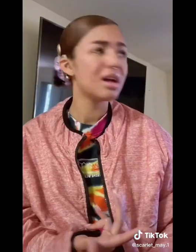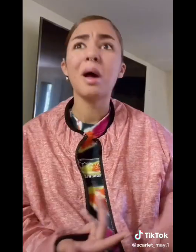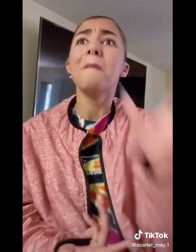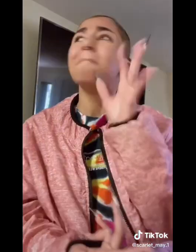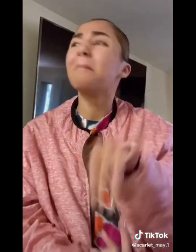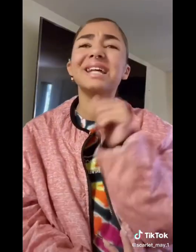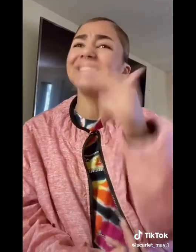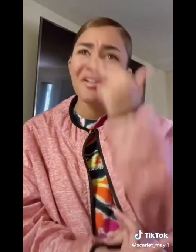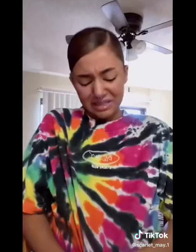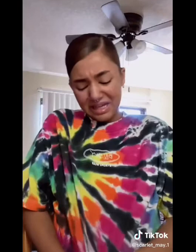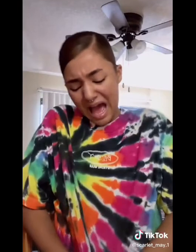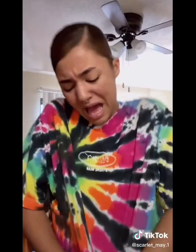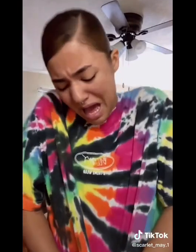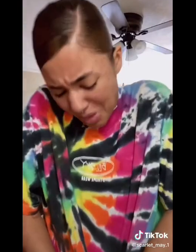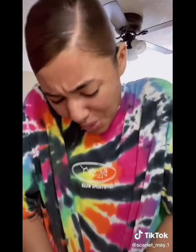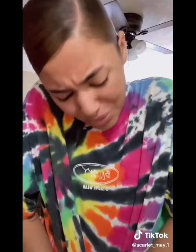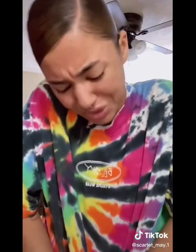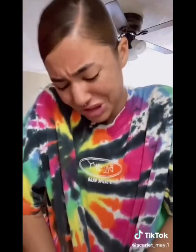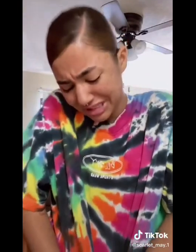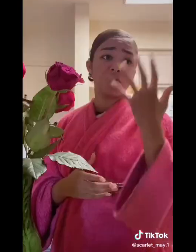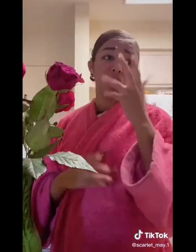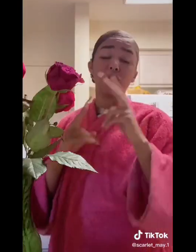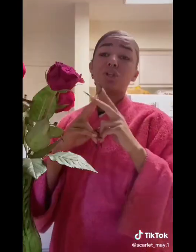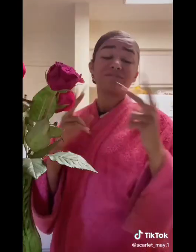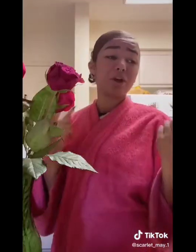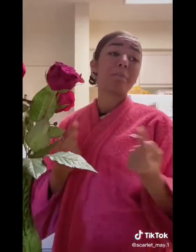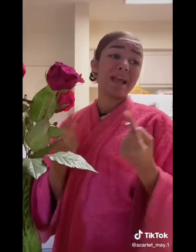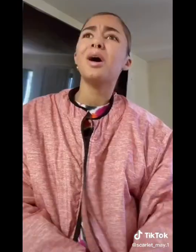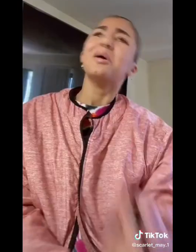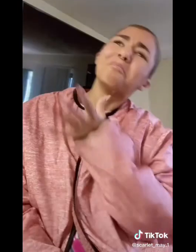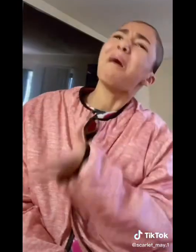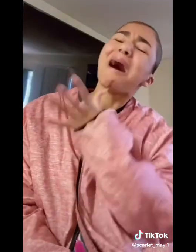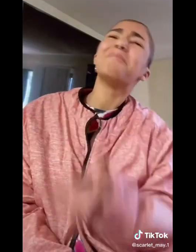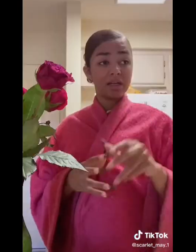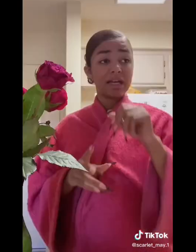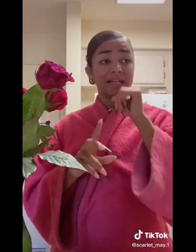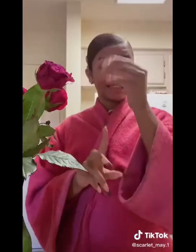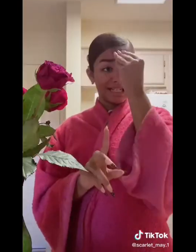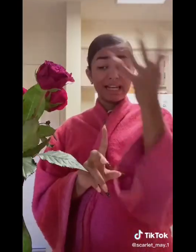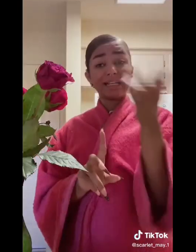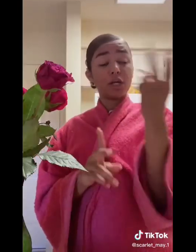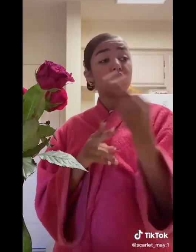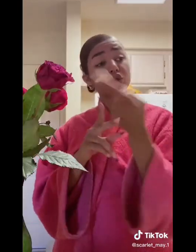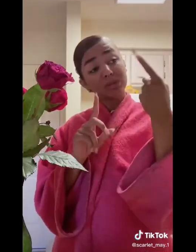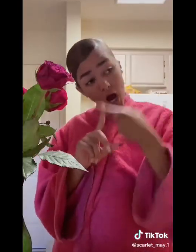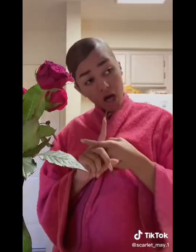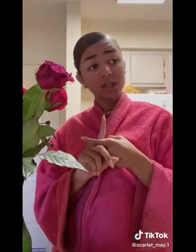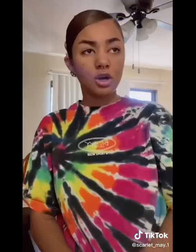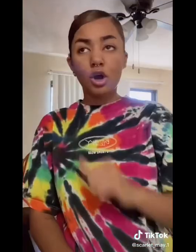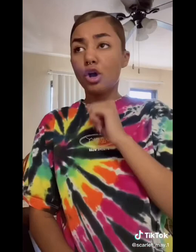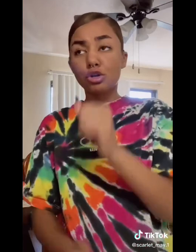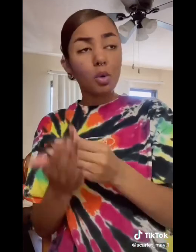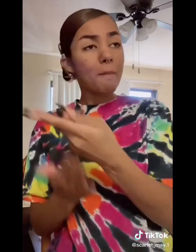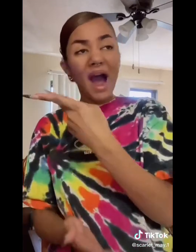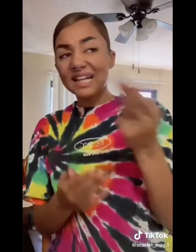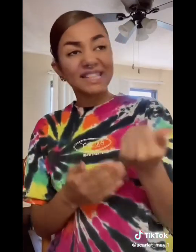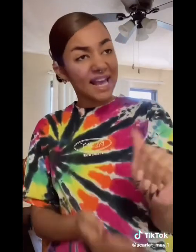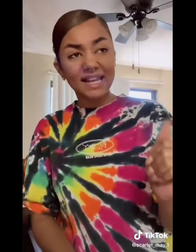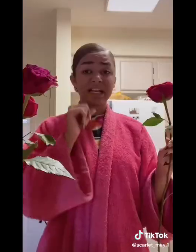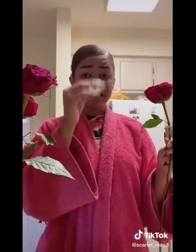Mama, that's not funny. Ouch. Looks very painful. Mama, didn't I tell y'all to use condoms? You won't buy us any. Didn't I tell